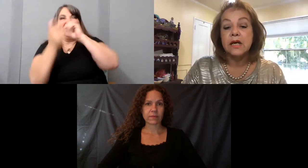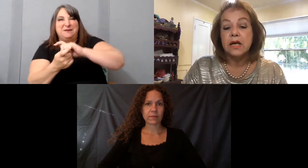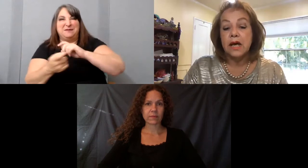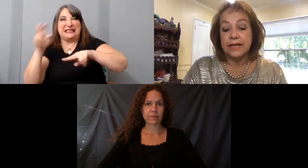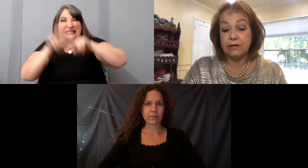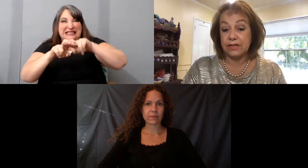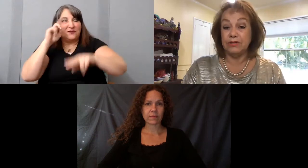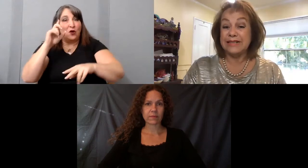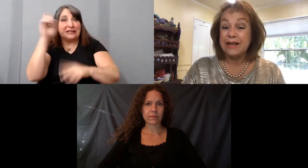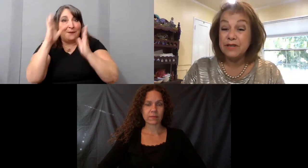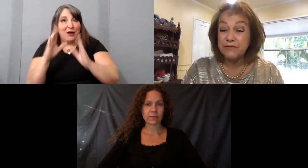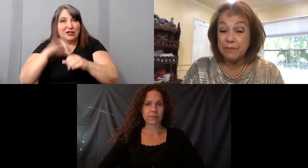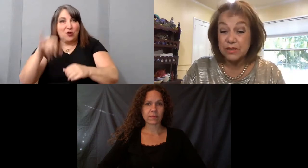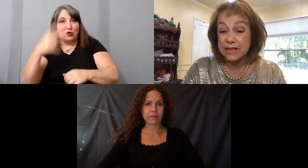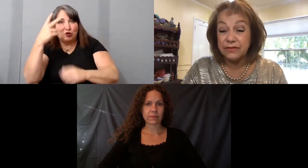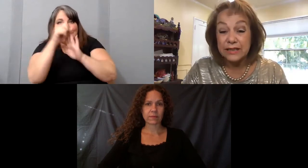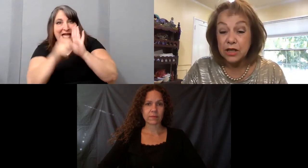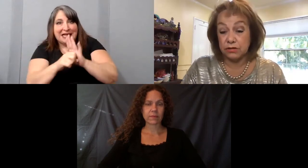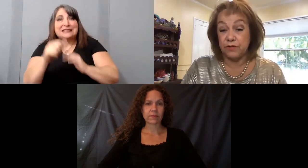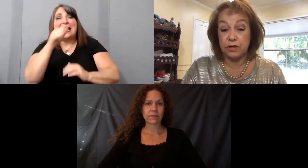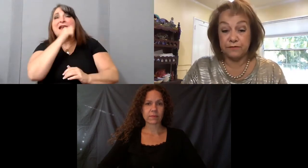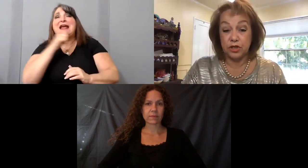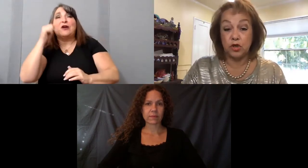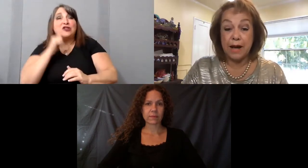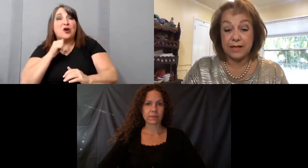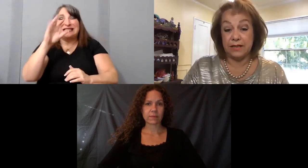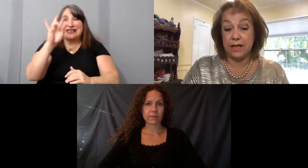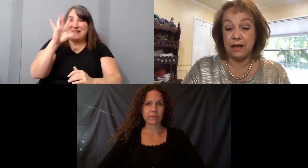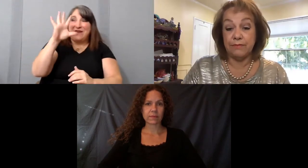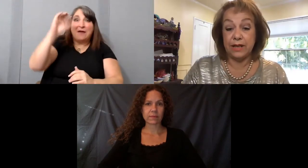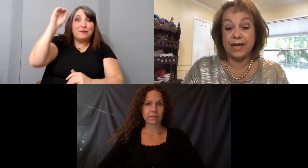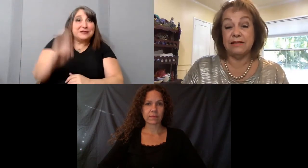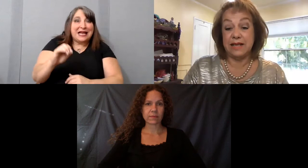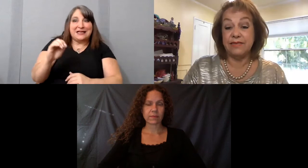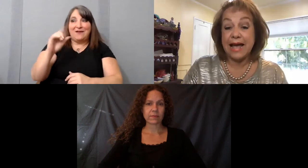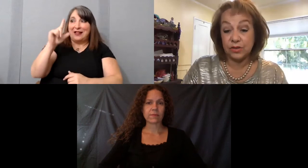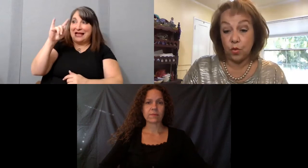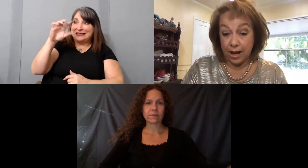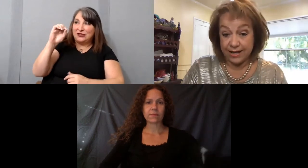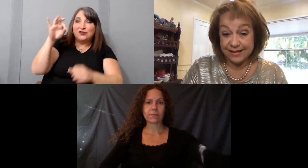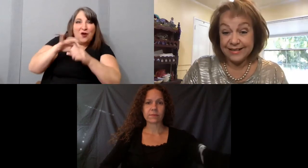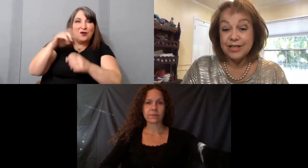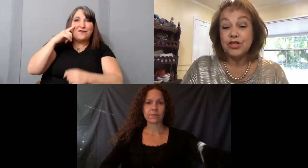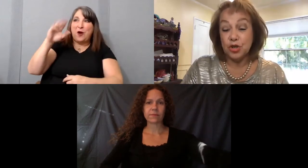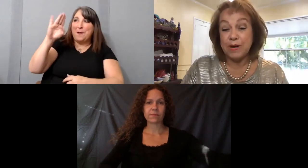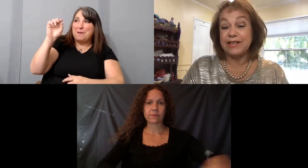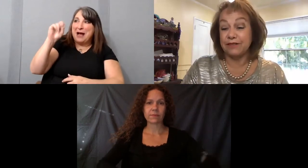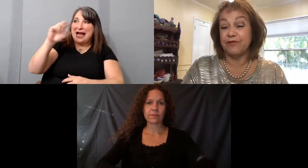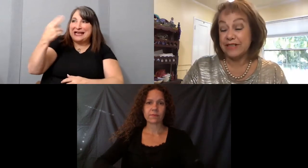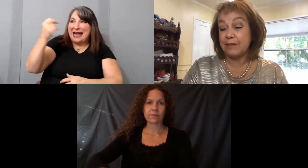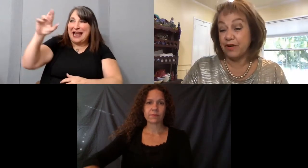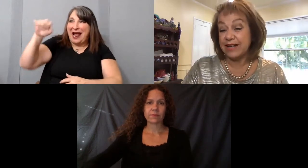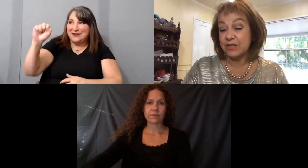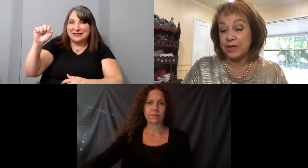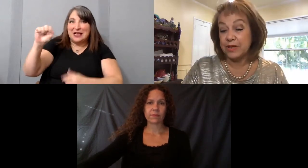states. In Arizona, 75% of Latinos voted for Joe Biden and Kamala Harris. And that's why Joe Biden's the